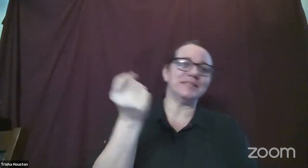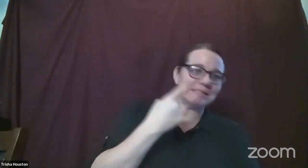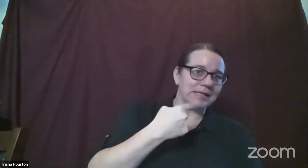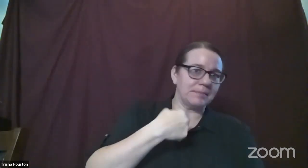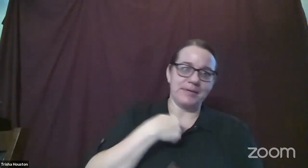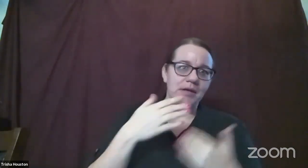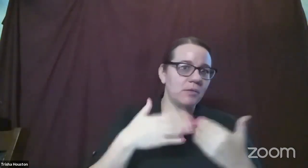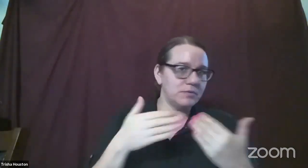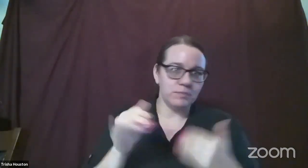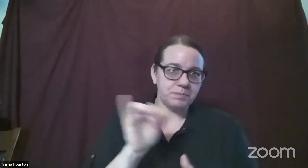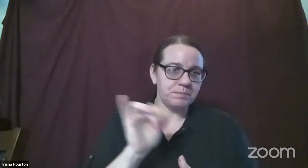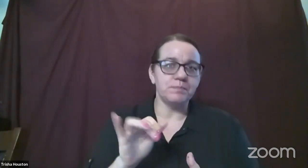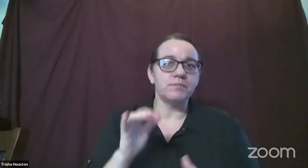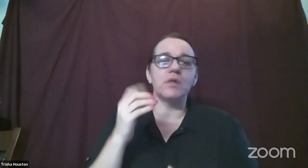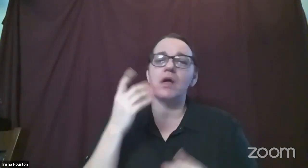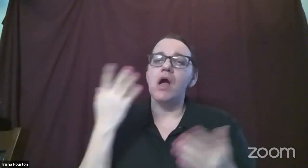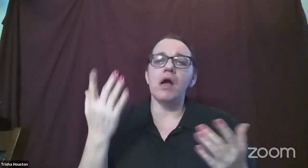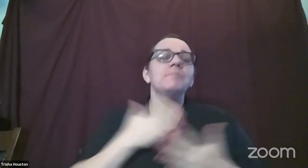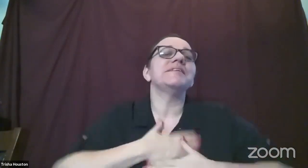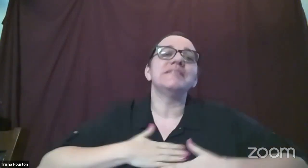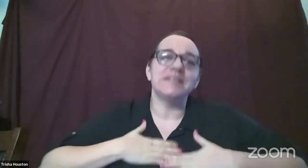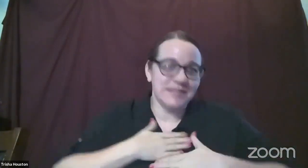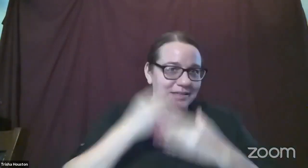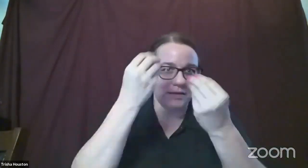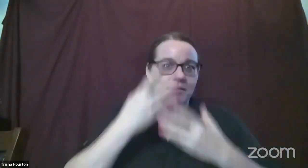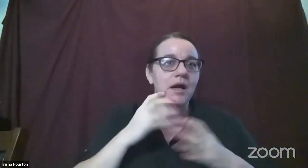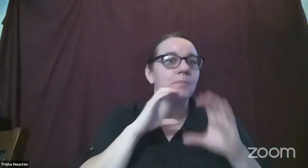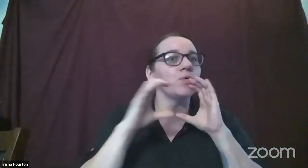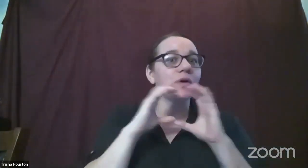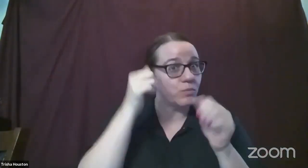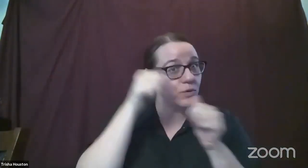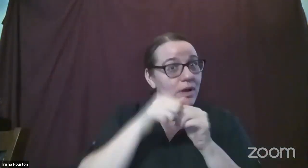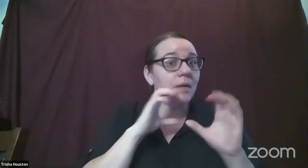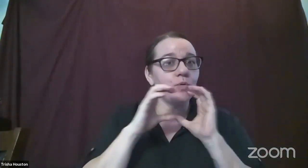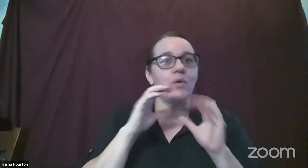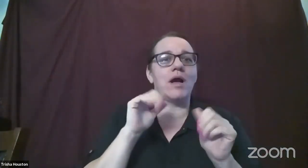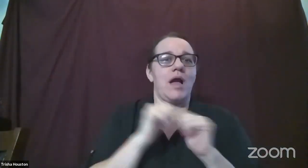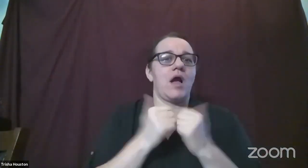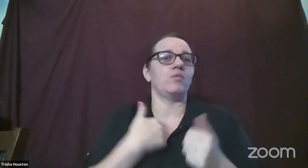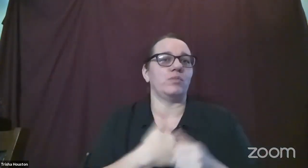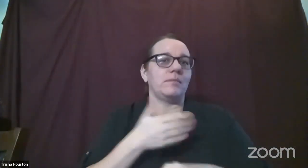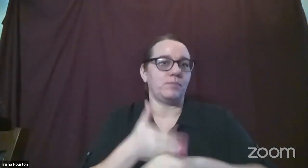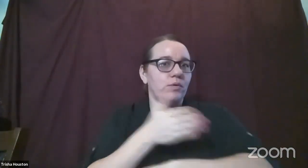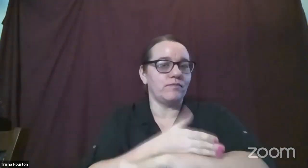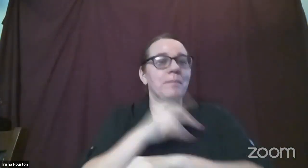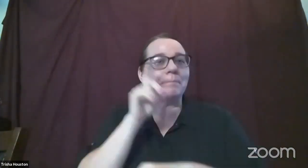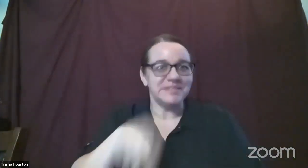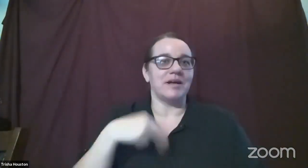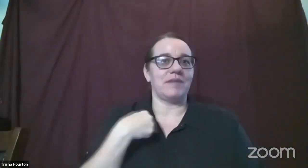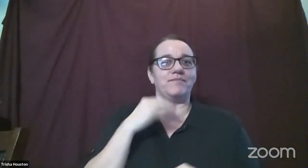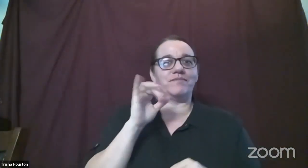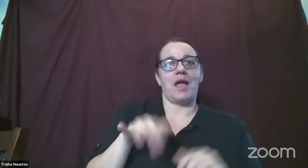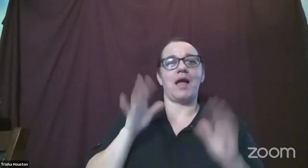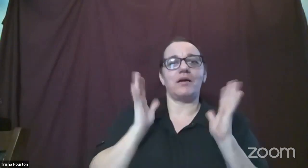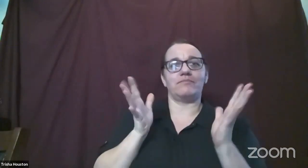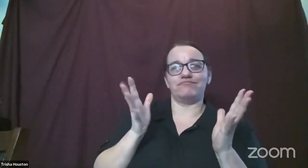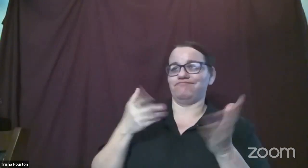or concerns or questions, please email Michelle, email me. Please communicate with us. Remember, communication is how we